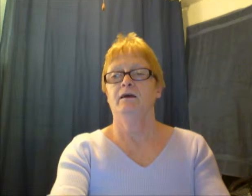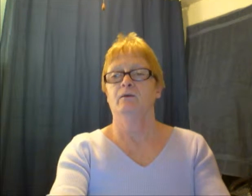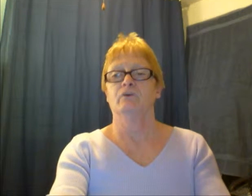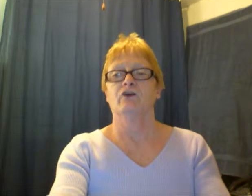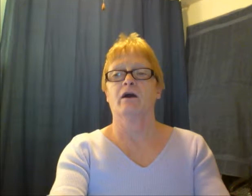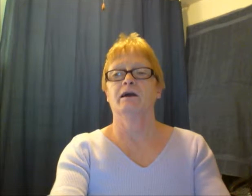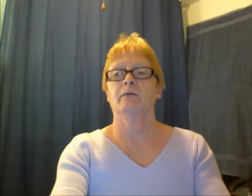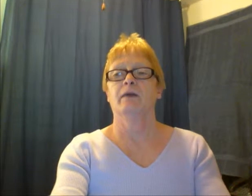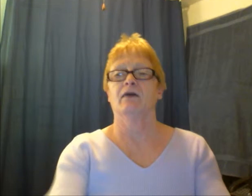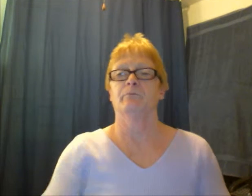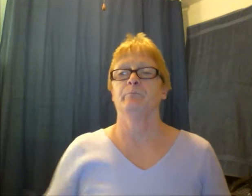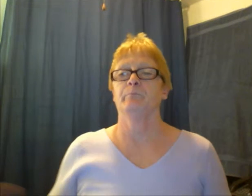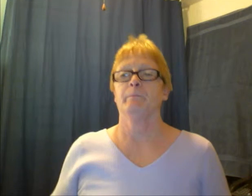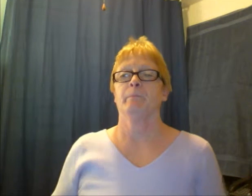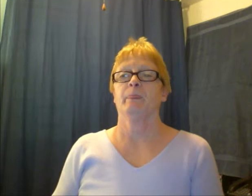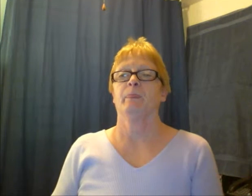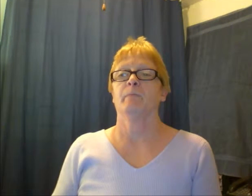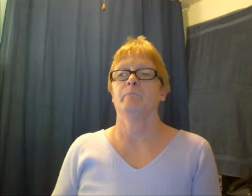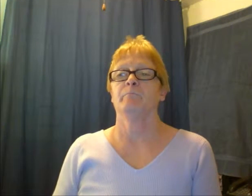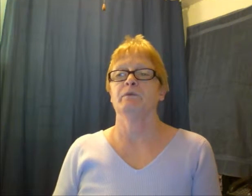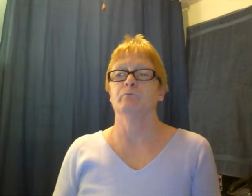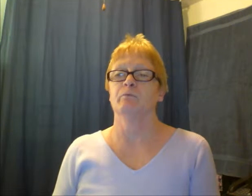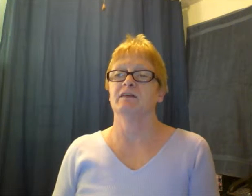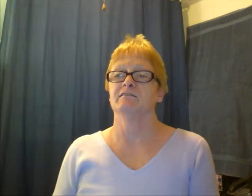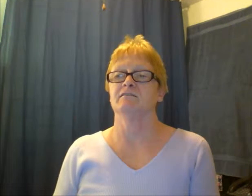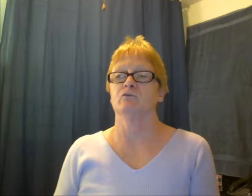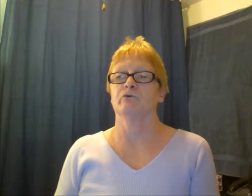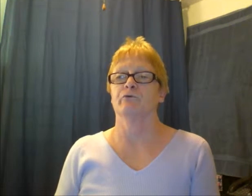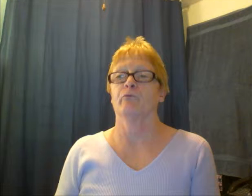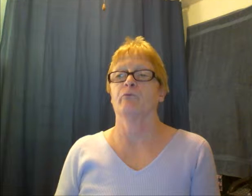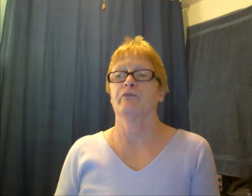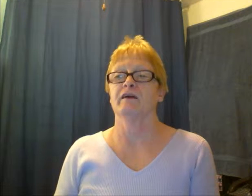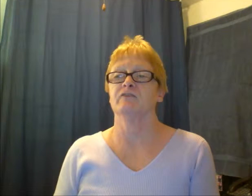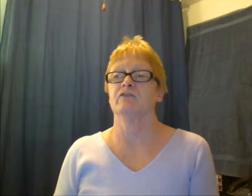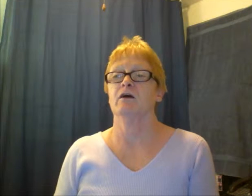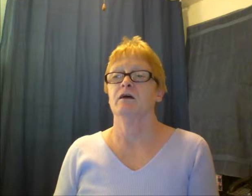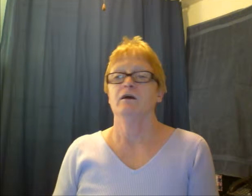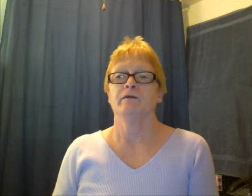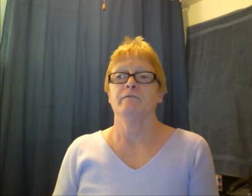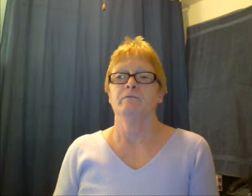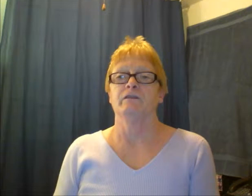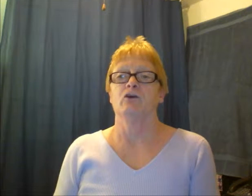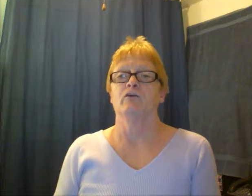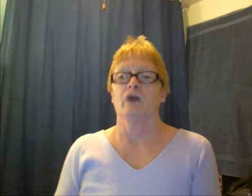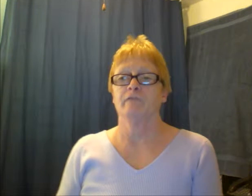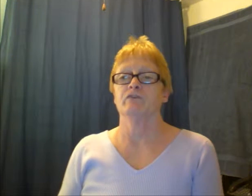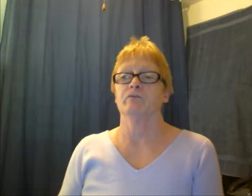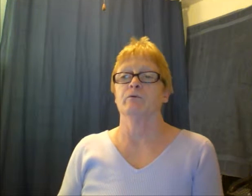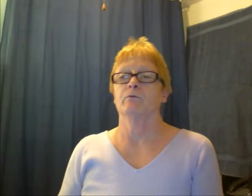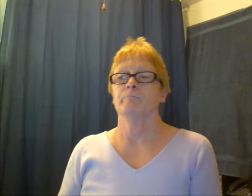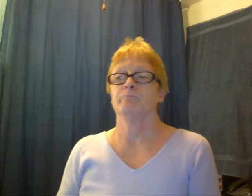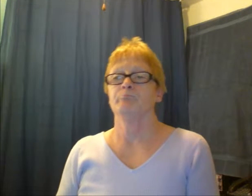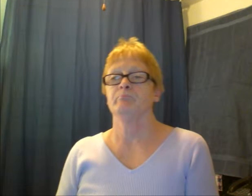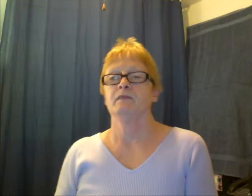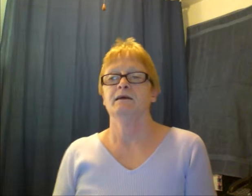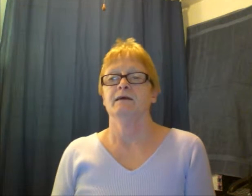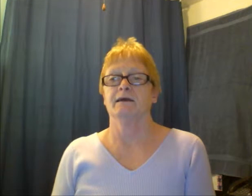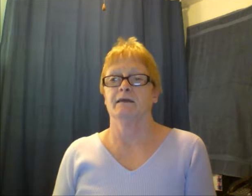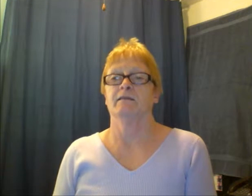When talking about people, places, or things that are not visible, again, they